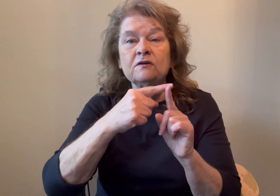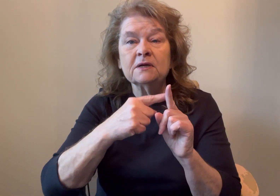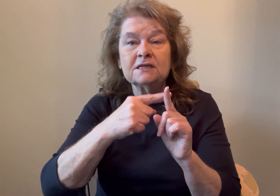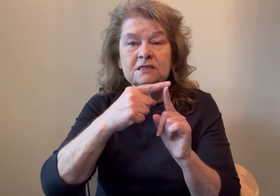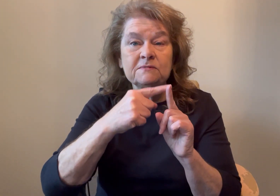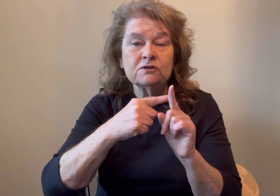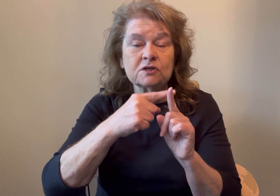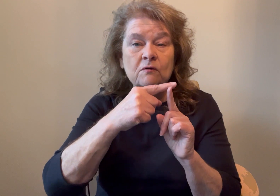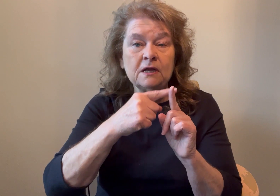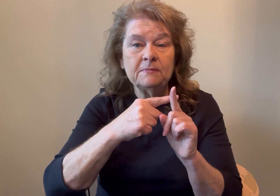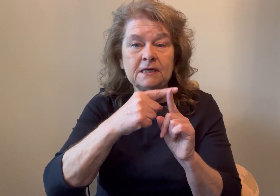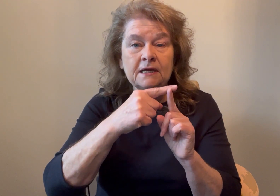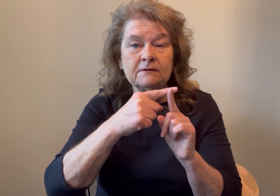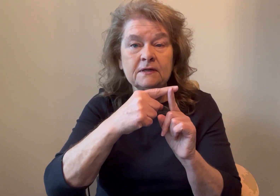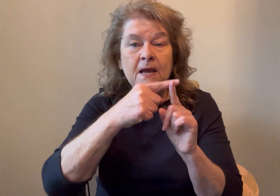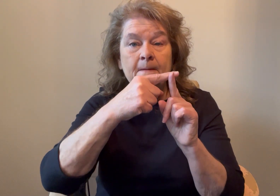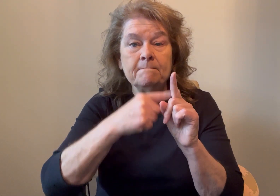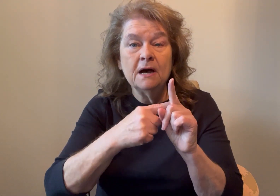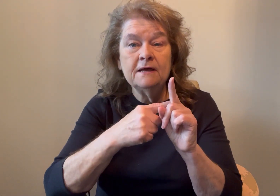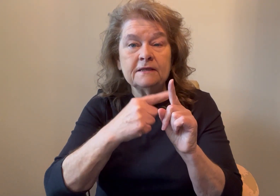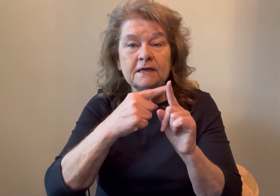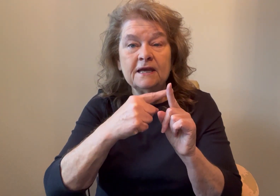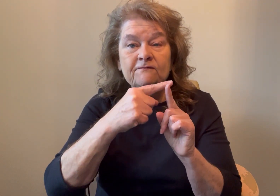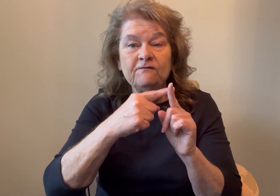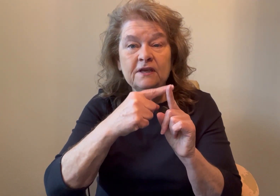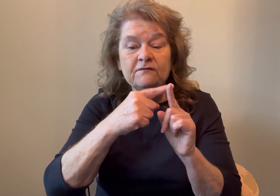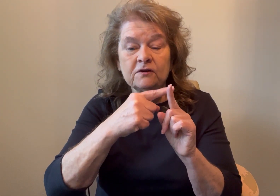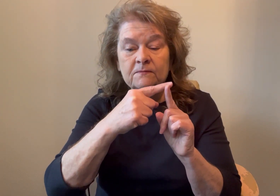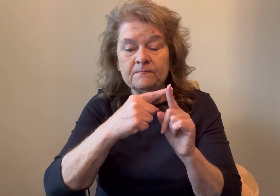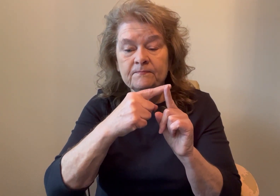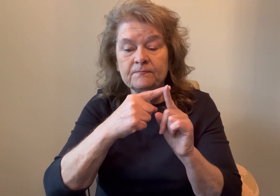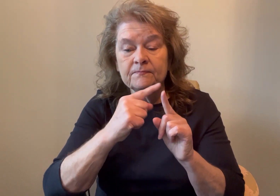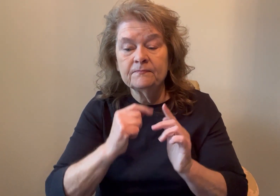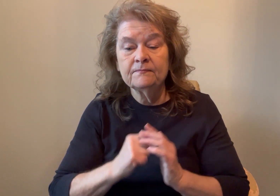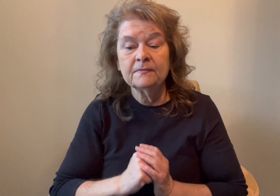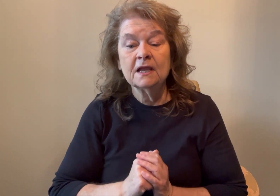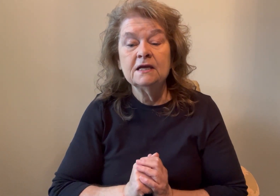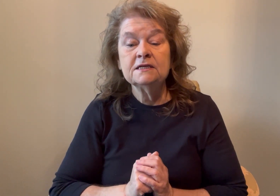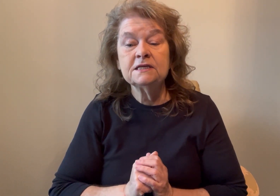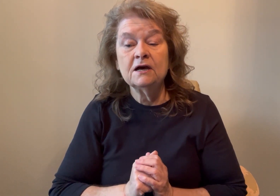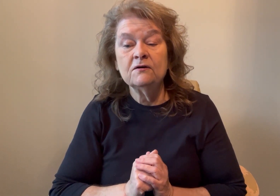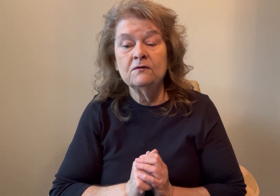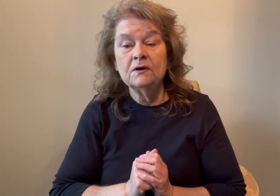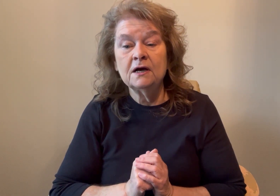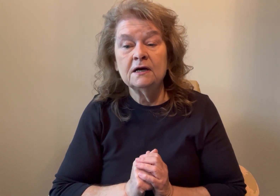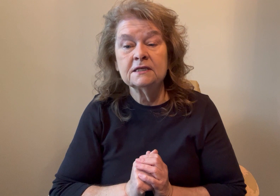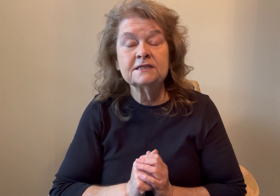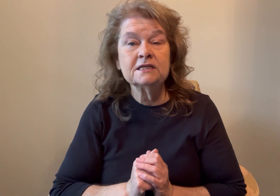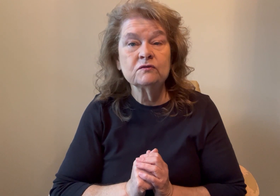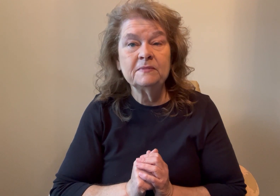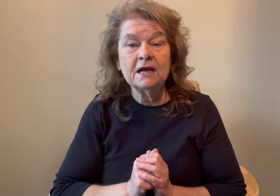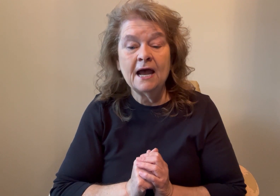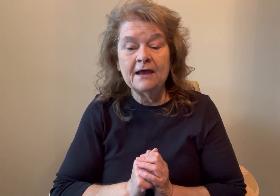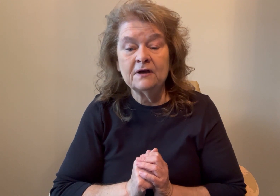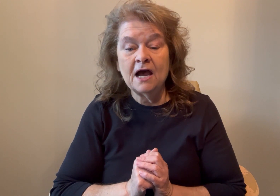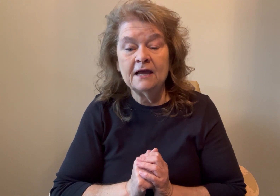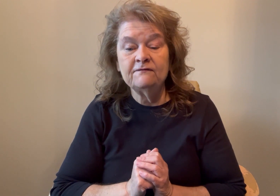because temperature is going up and down. Month and fever. So the sentence would be, I have a high